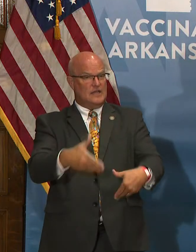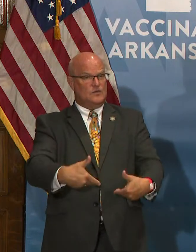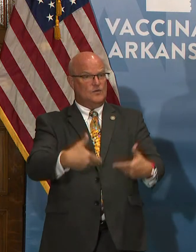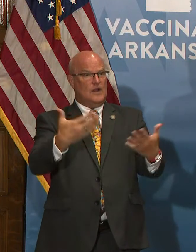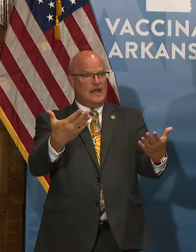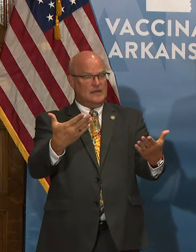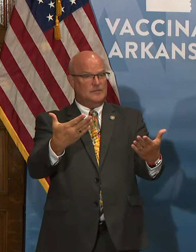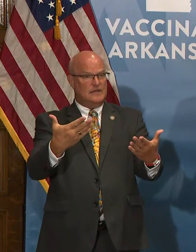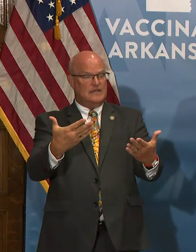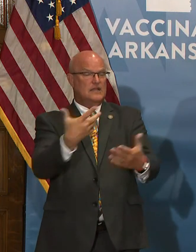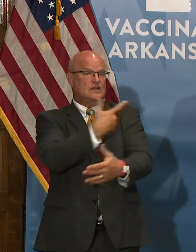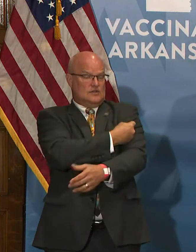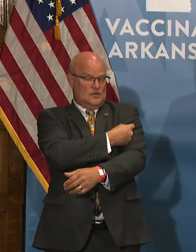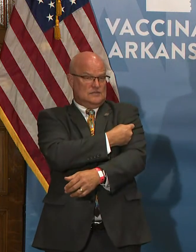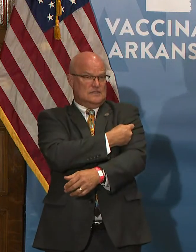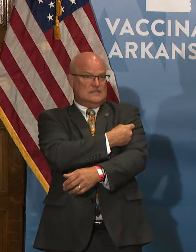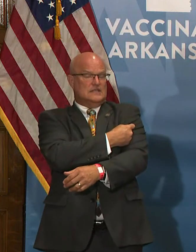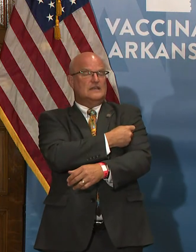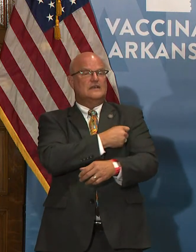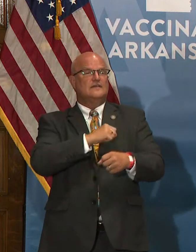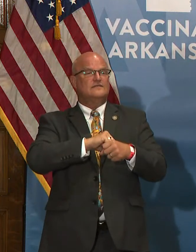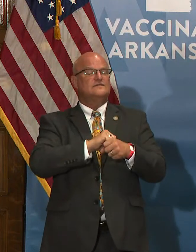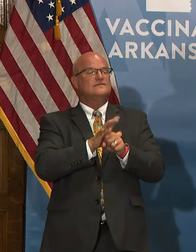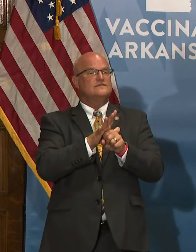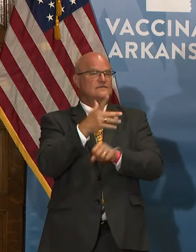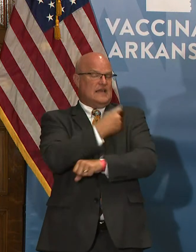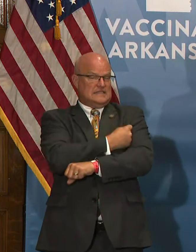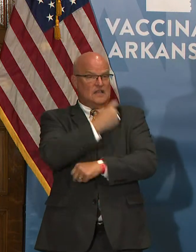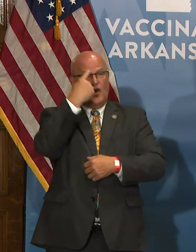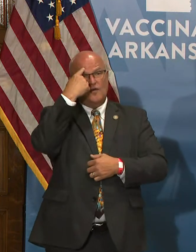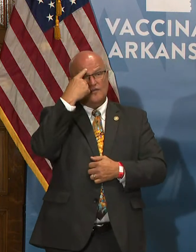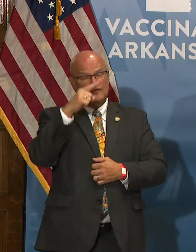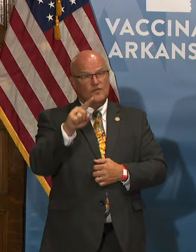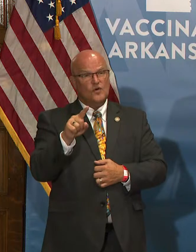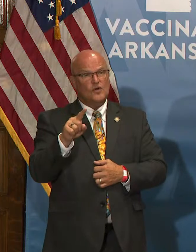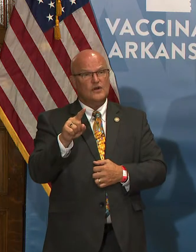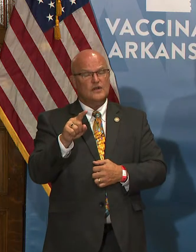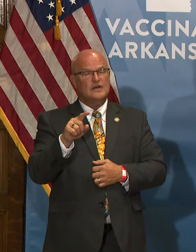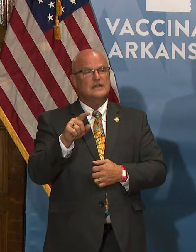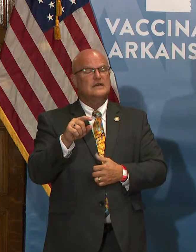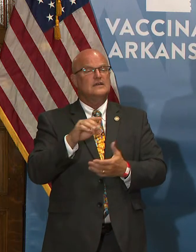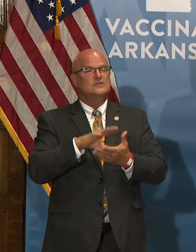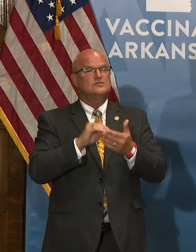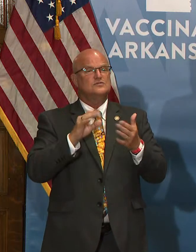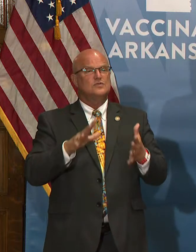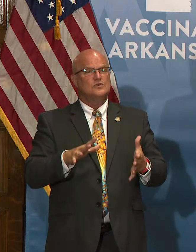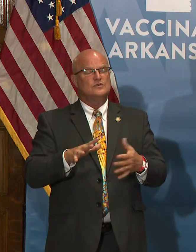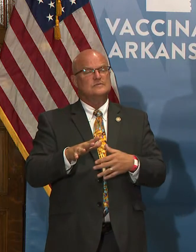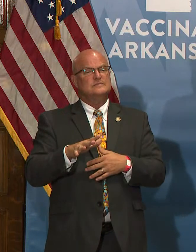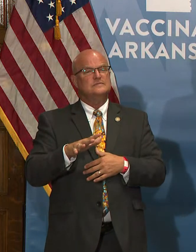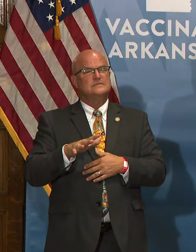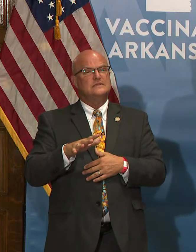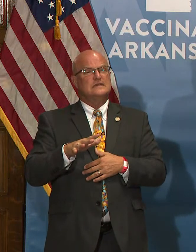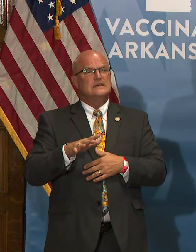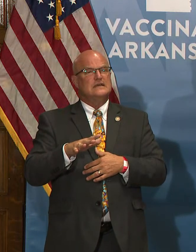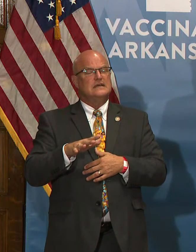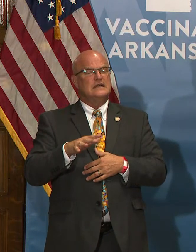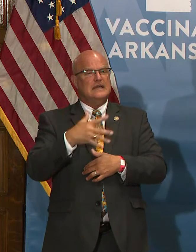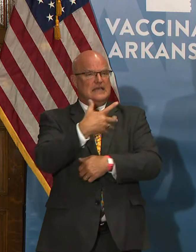recommended doses of COVID-19 vaccinations for those that are moderately or severely